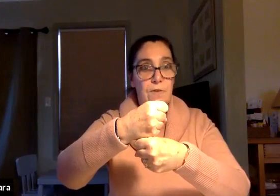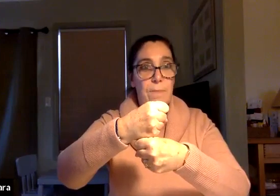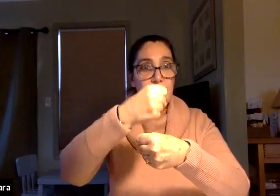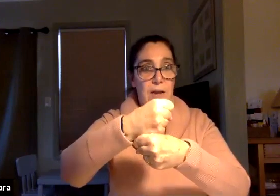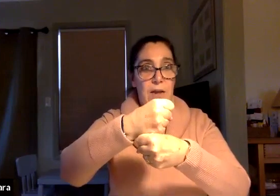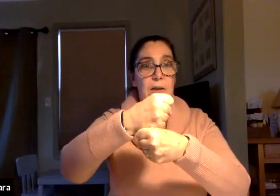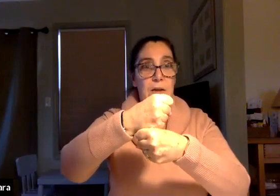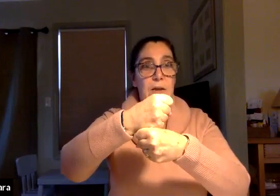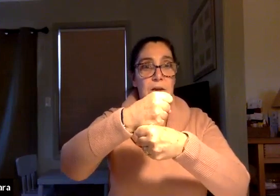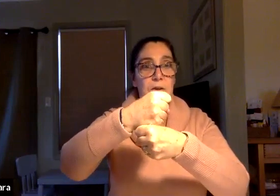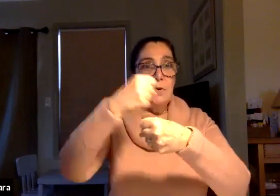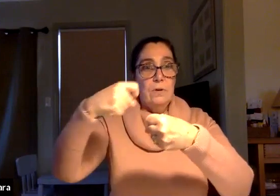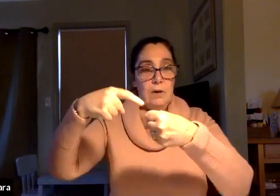from. So